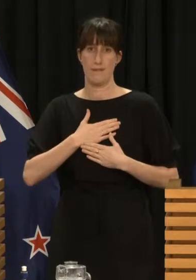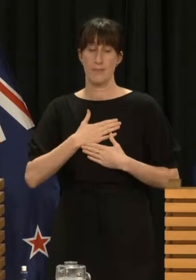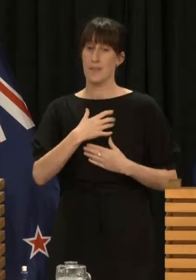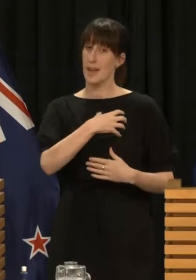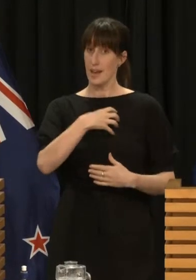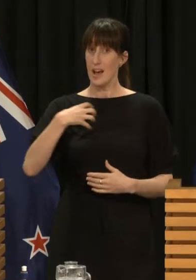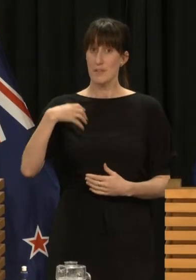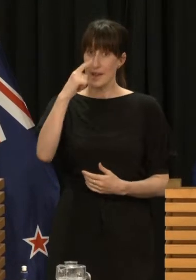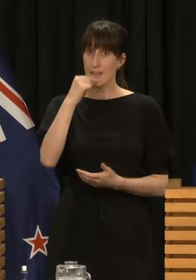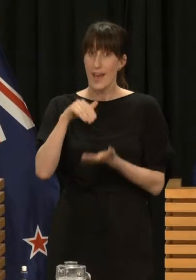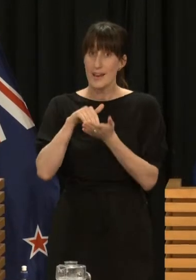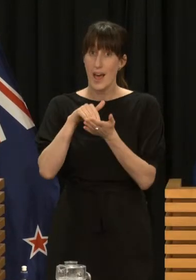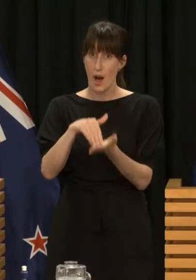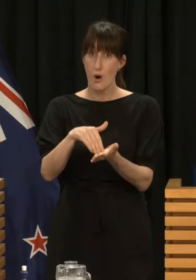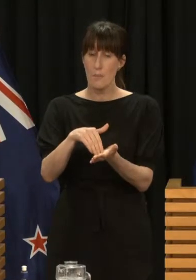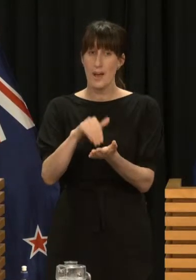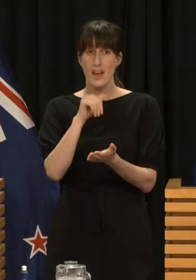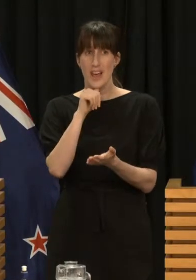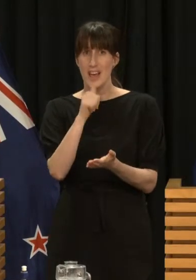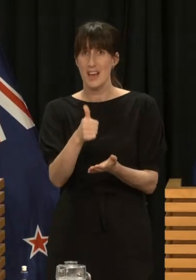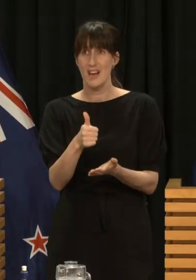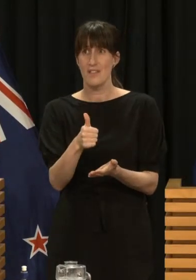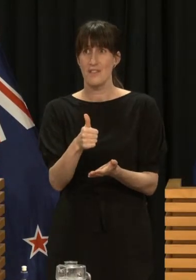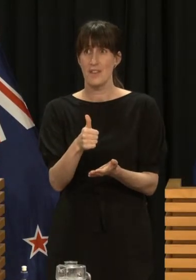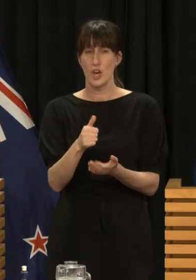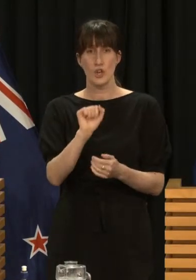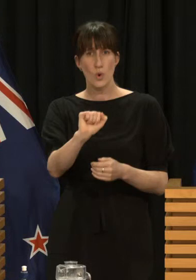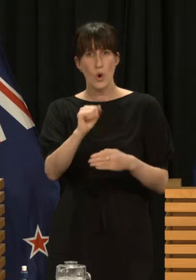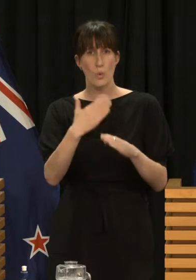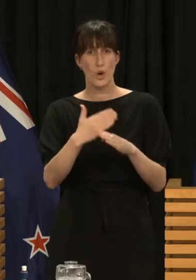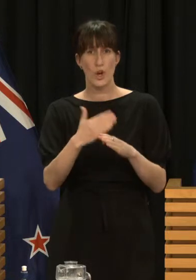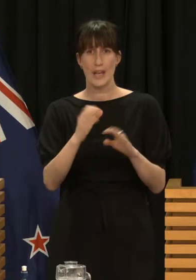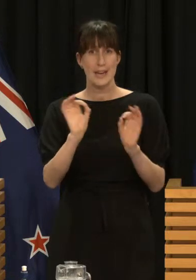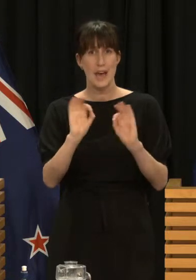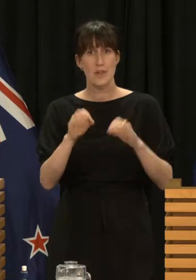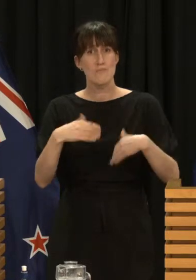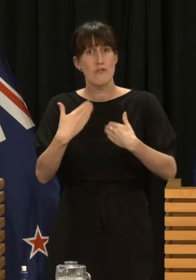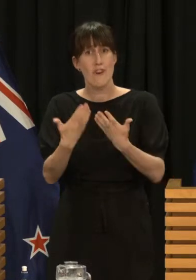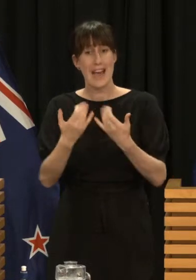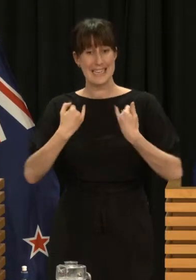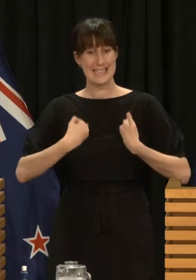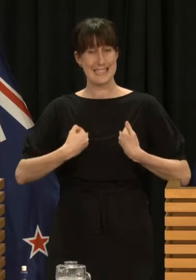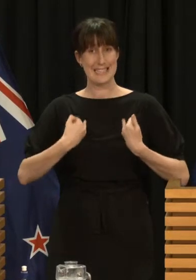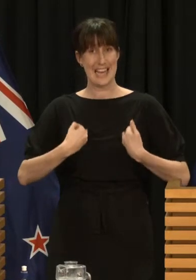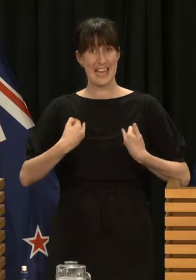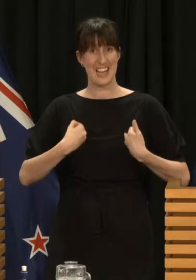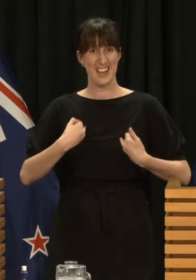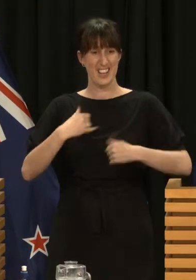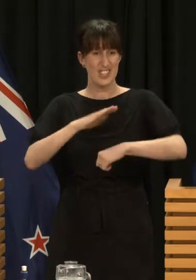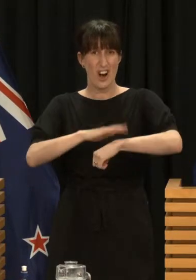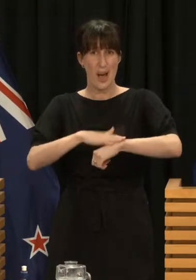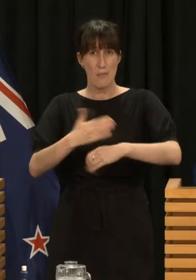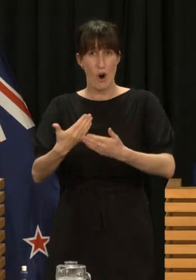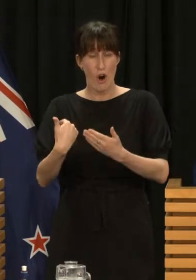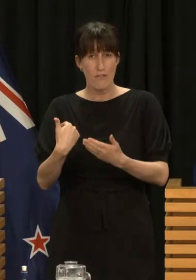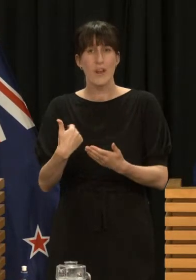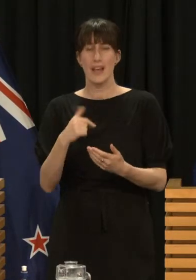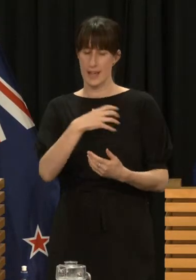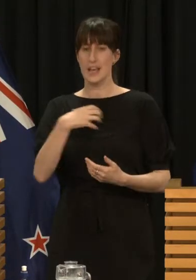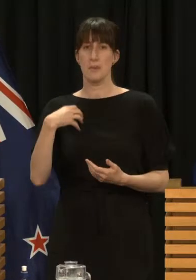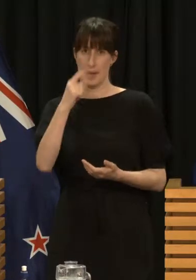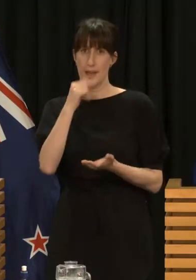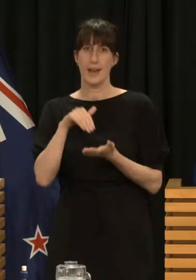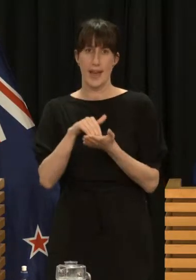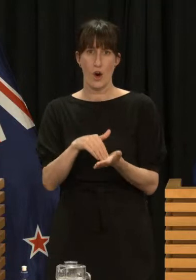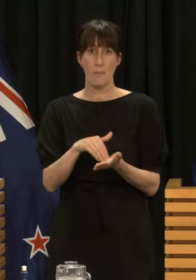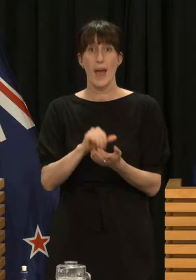place for people who may not have access to sick leave, and we do ask all employers to ensure that sick workers stay home.